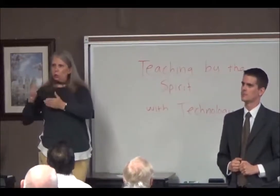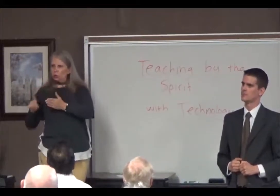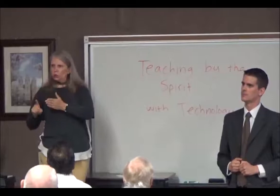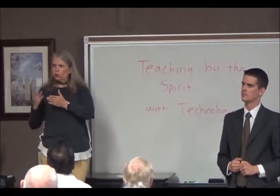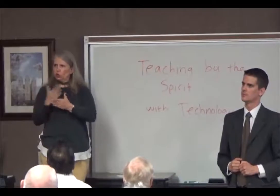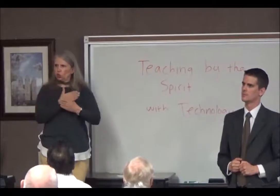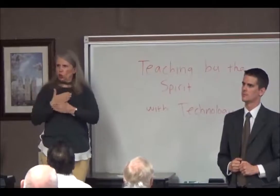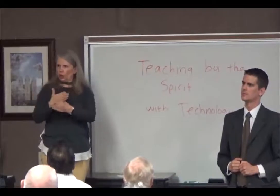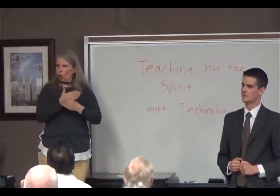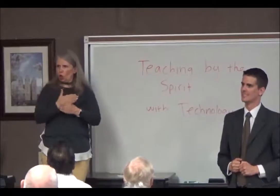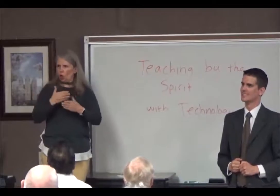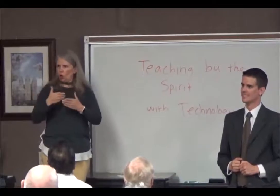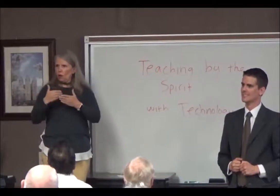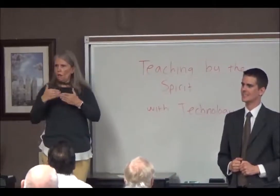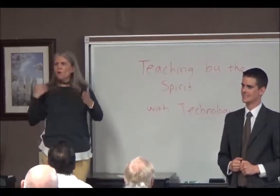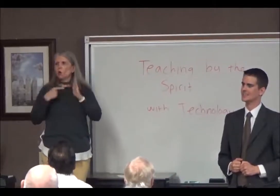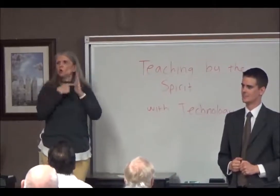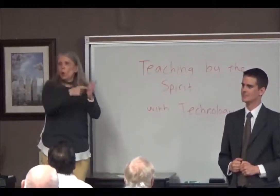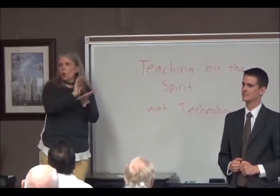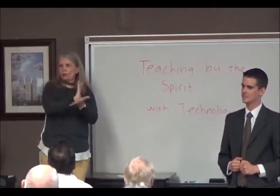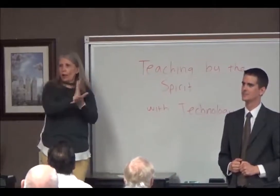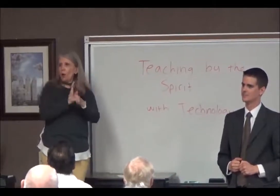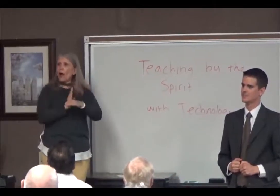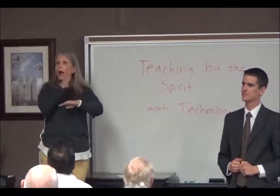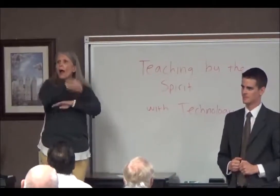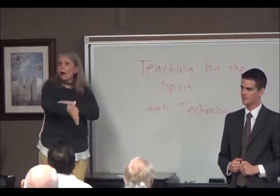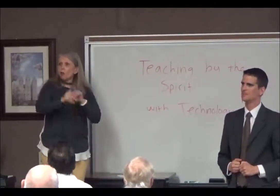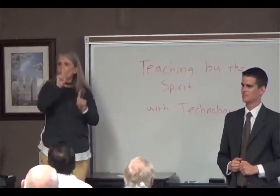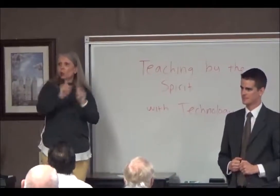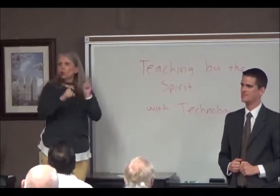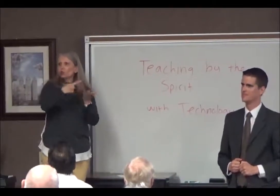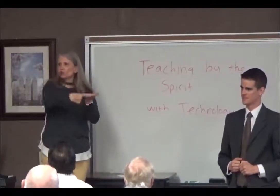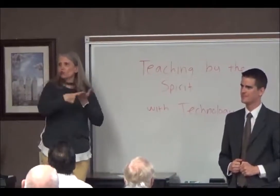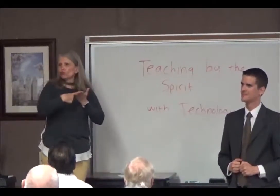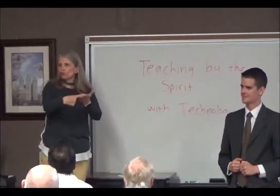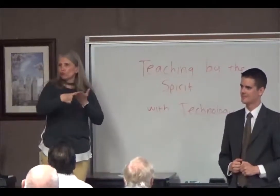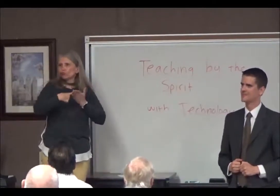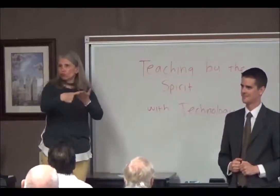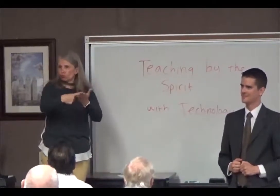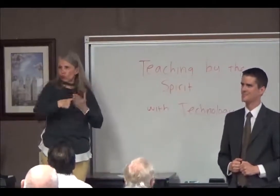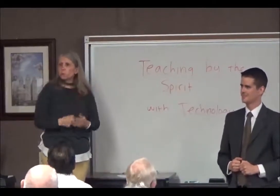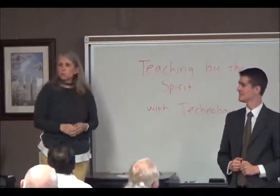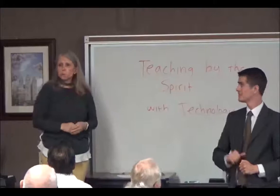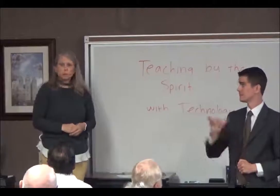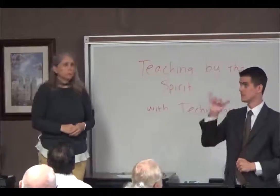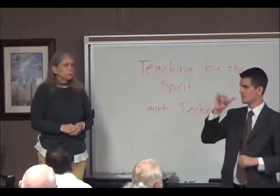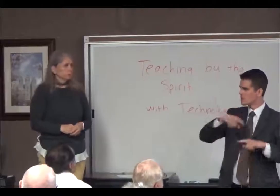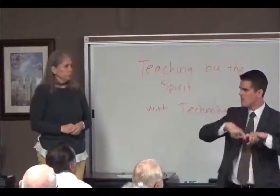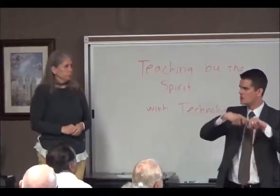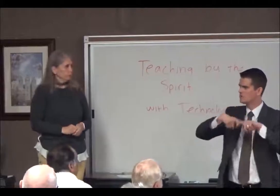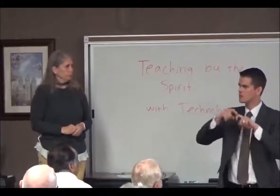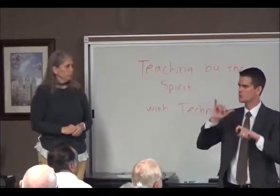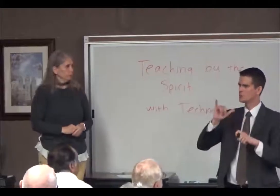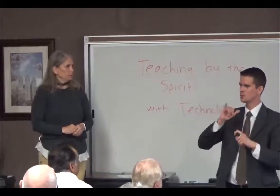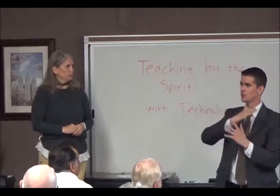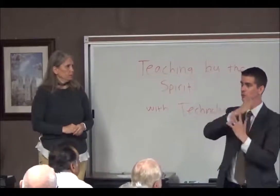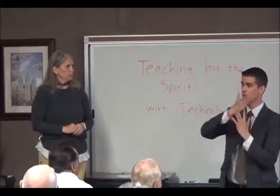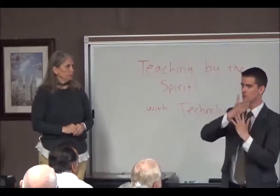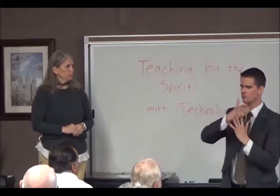about before using that to prepare to show the video, and then after it opens up the class for discussion. Right? And pausing